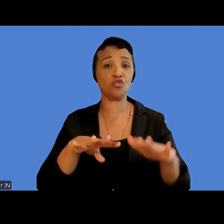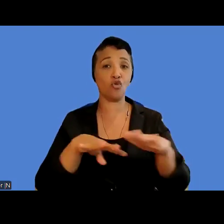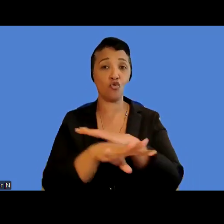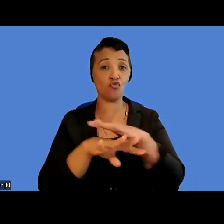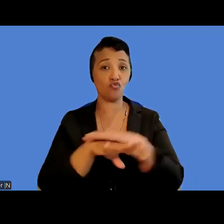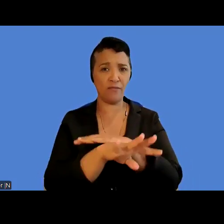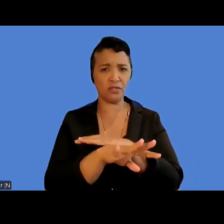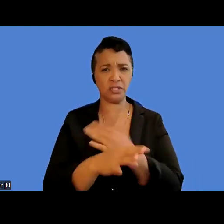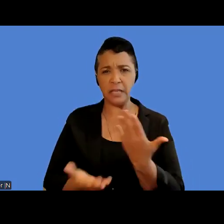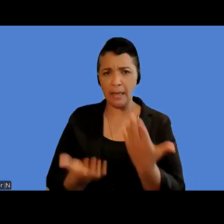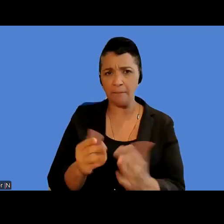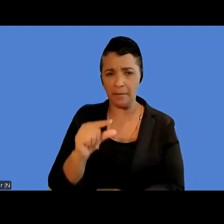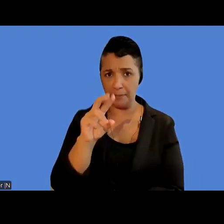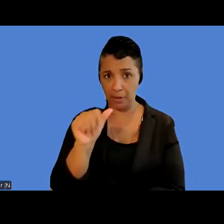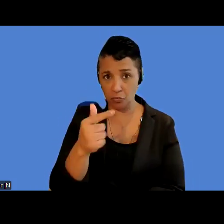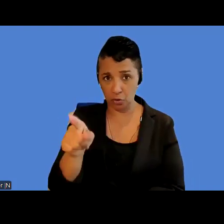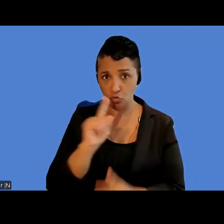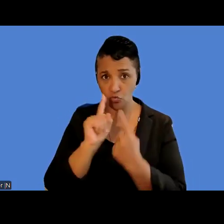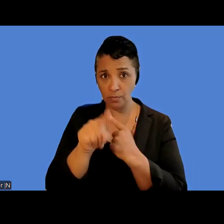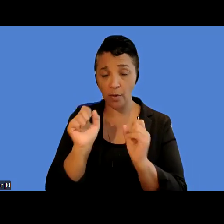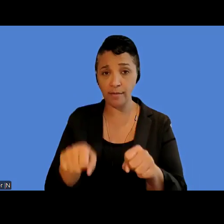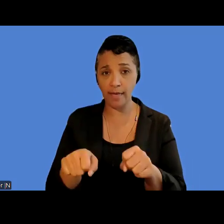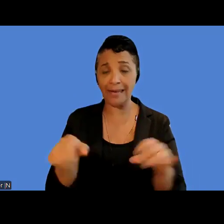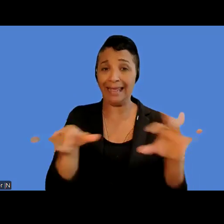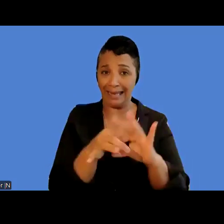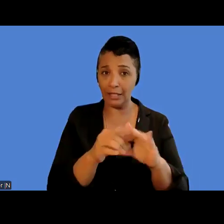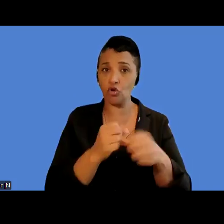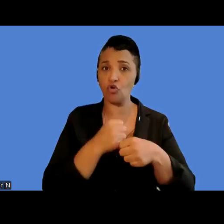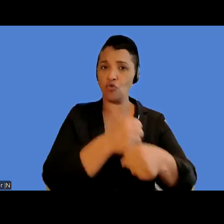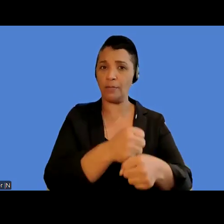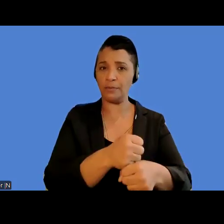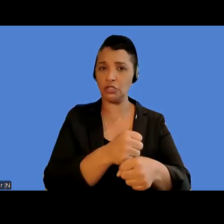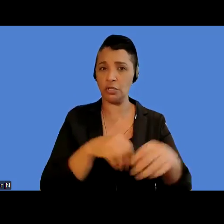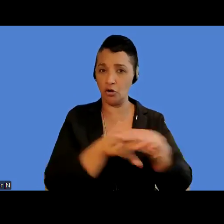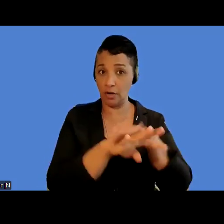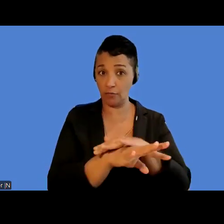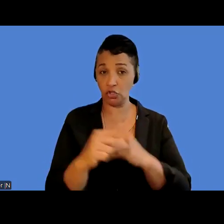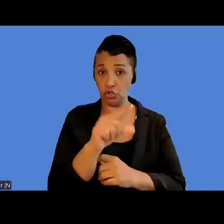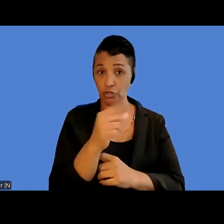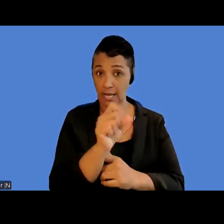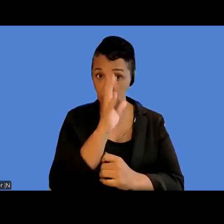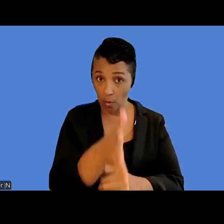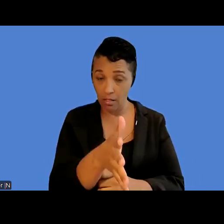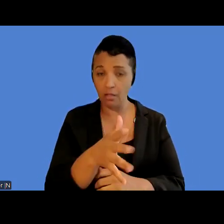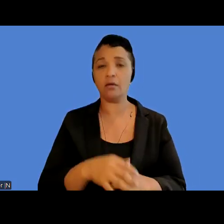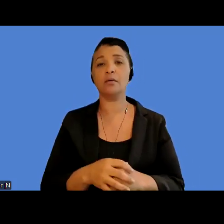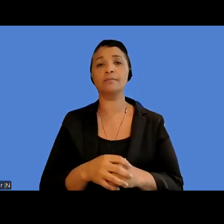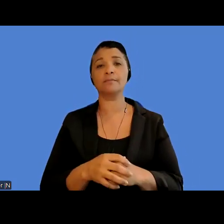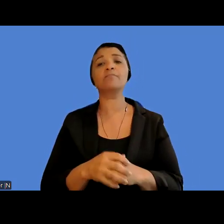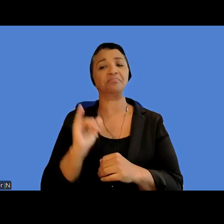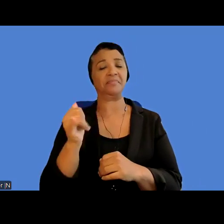have any answer about that regarding GDS? Yes, thank you, Rosario. So